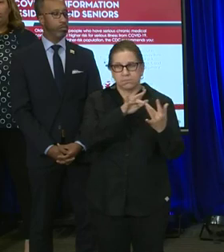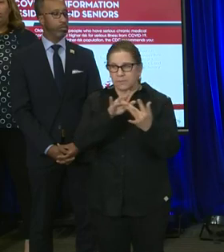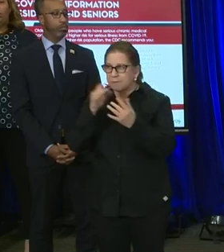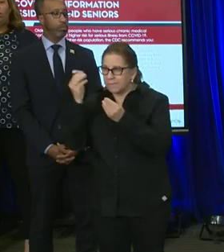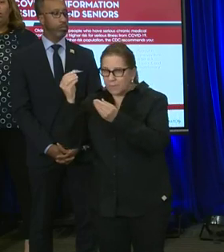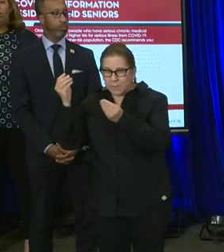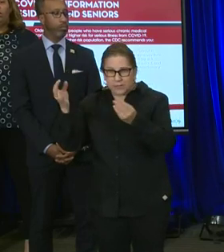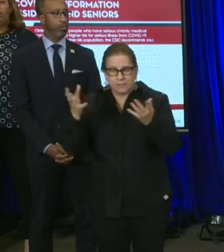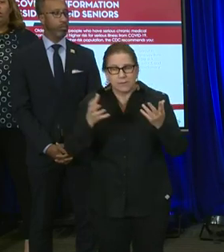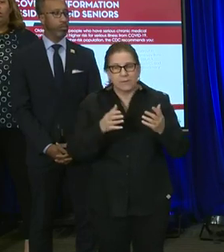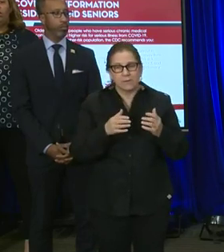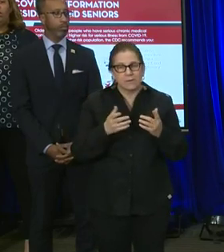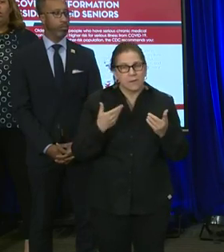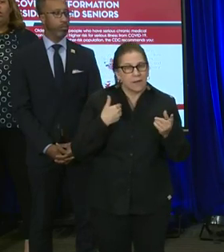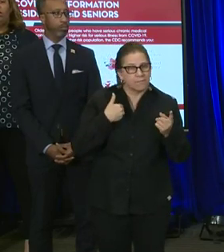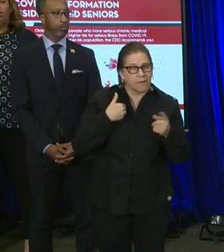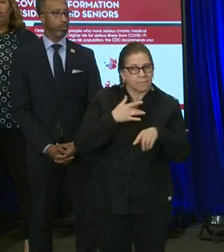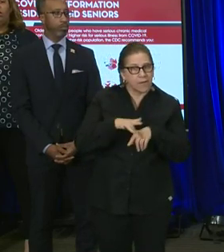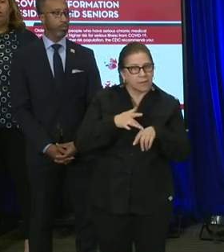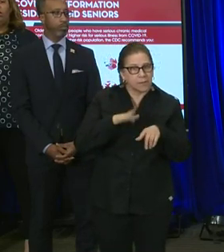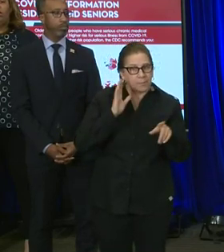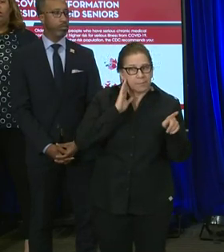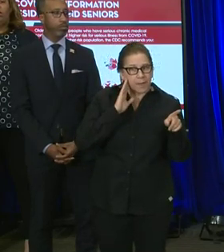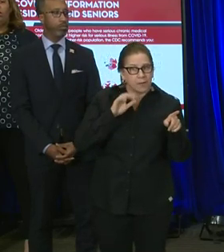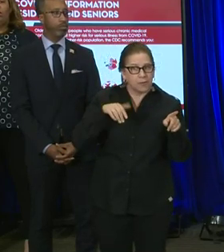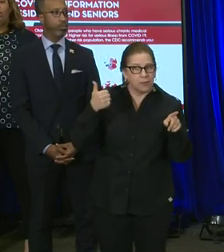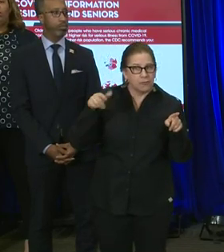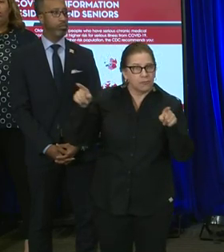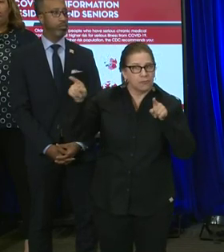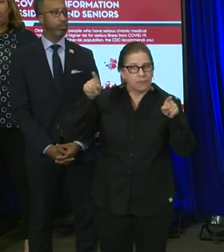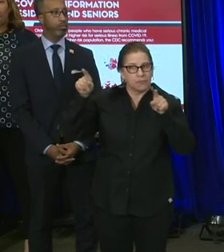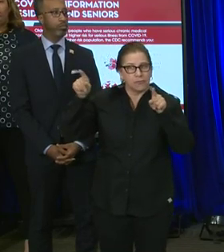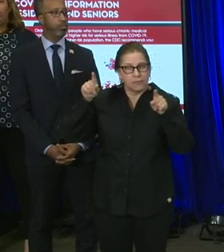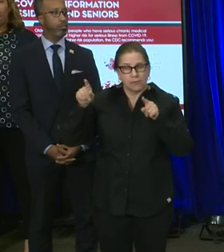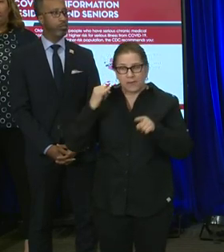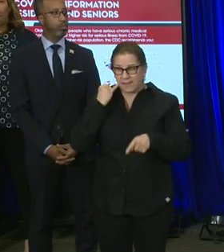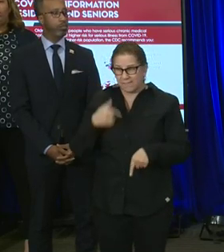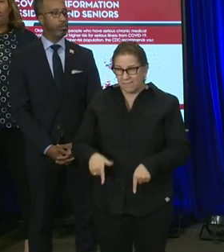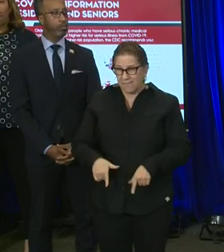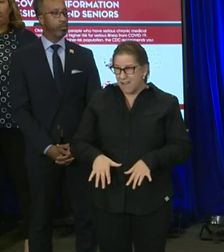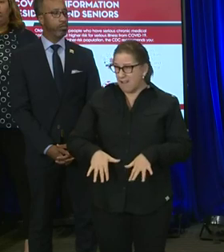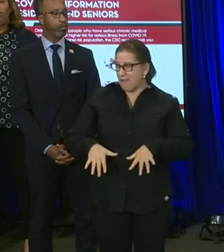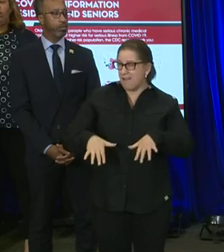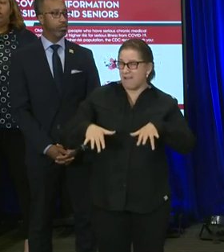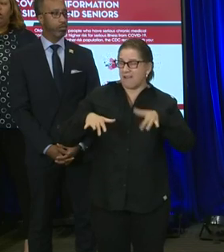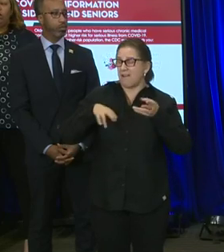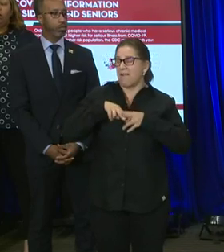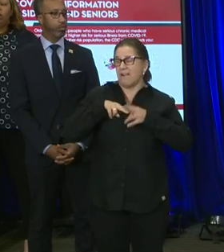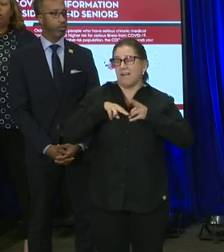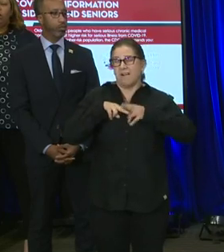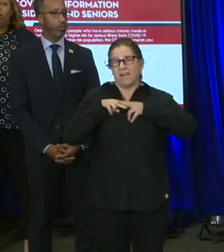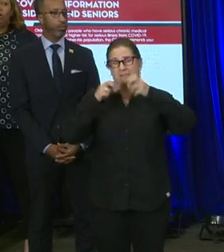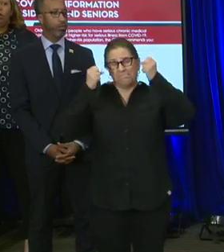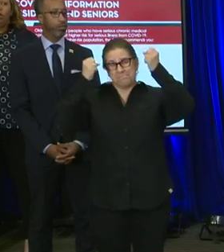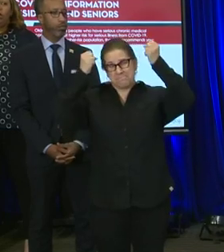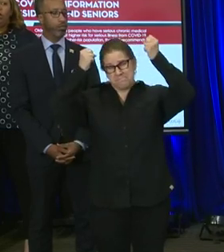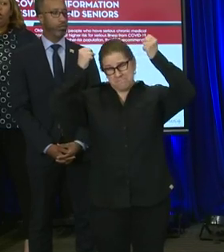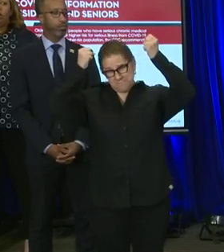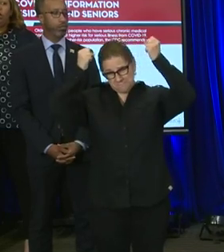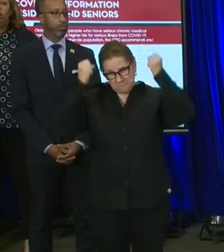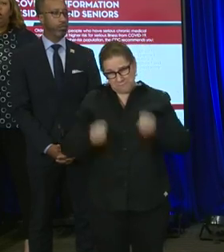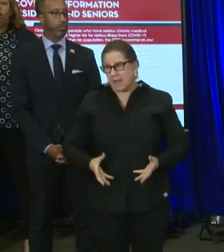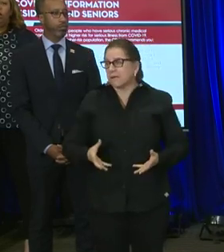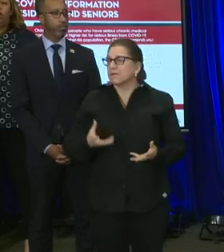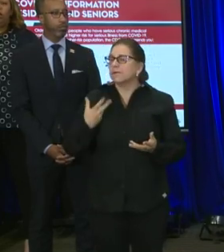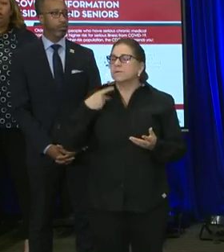in the hospital system if we were to experience a surge. We ask about the number of hospital beds that are available to care for